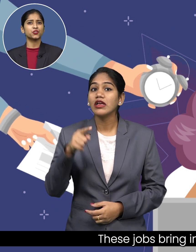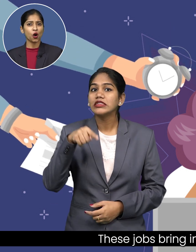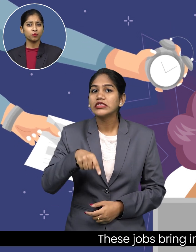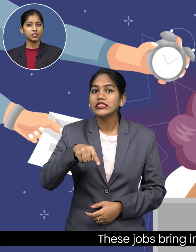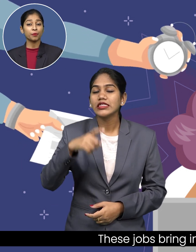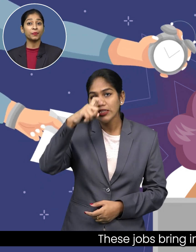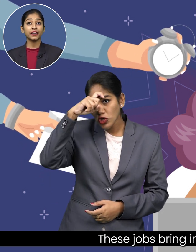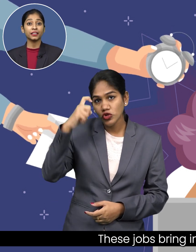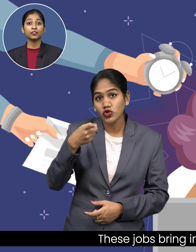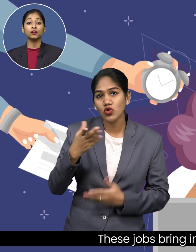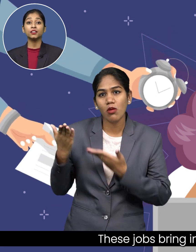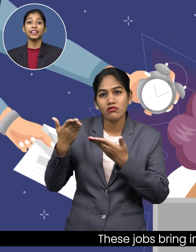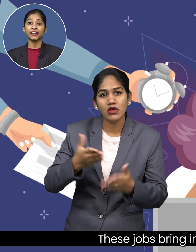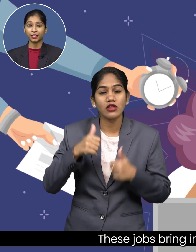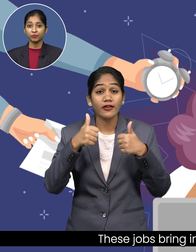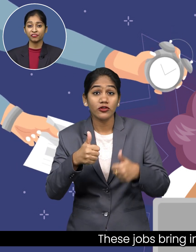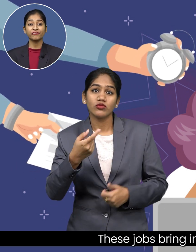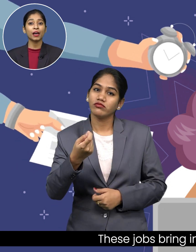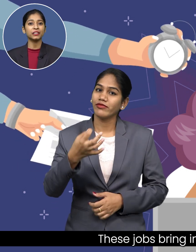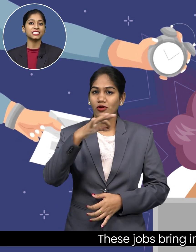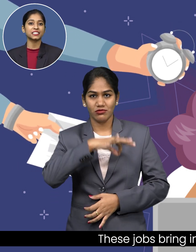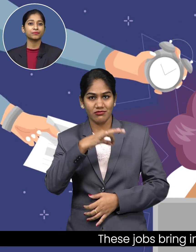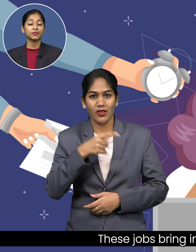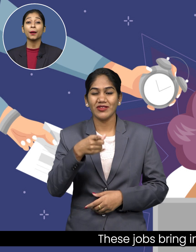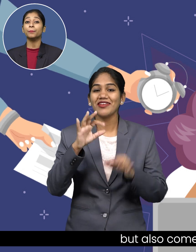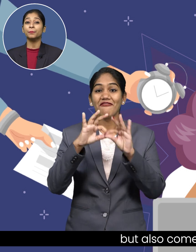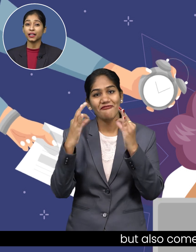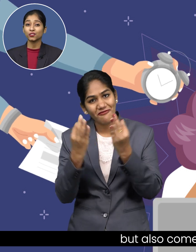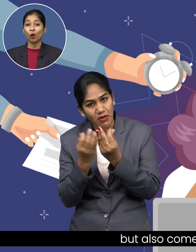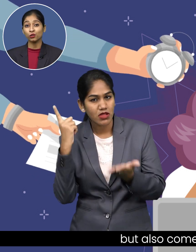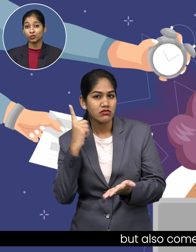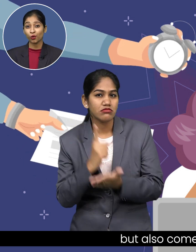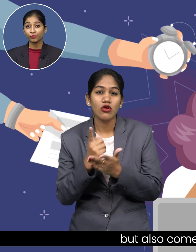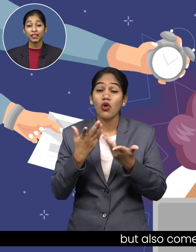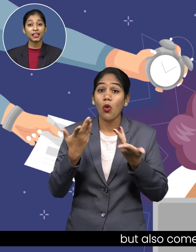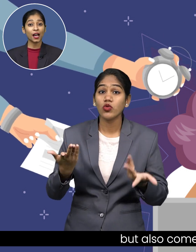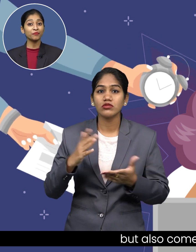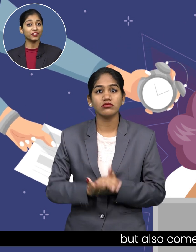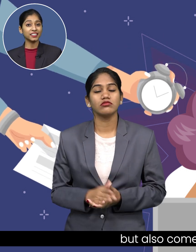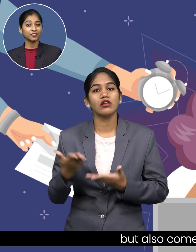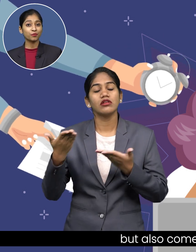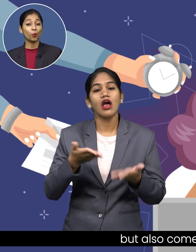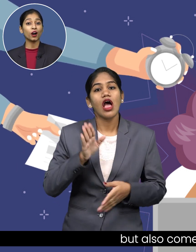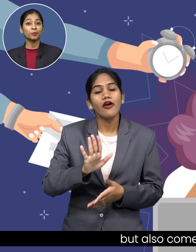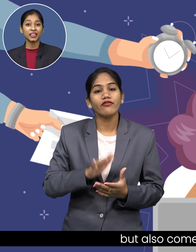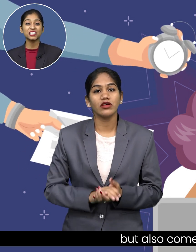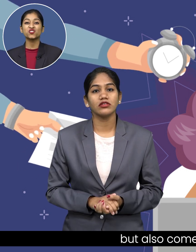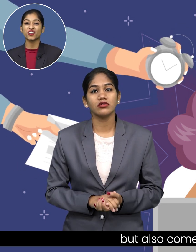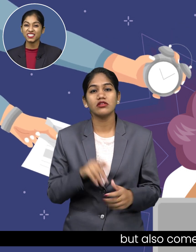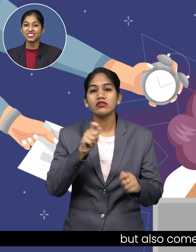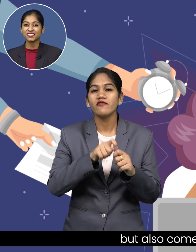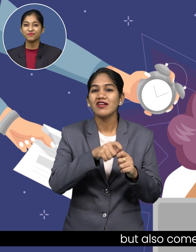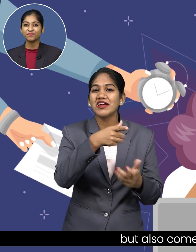These jobs bring in good income for families, but also come with